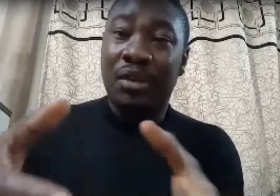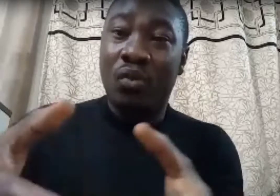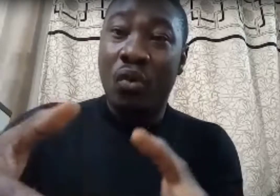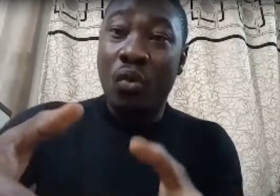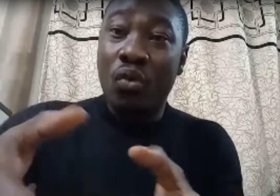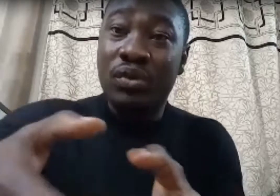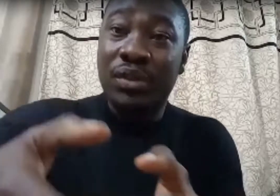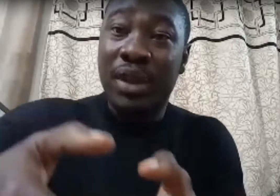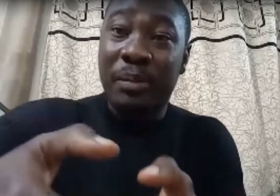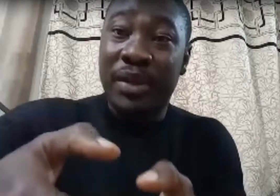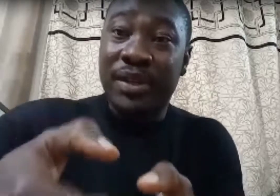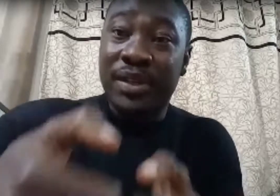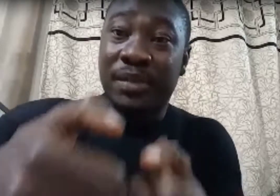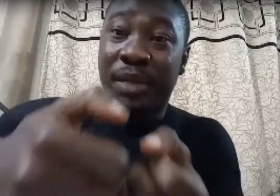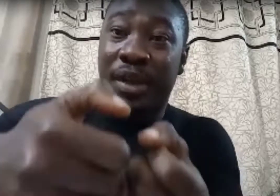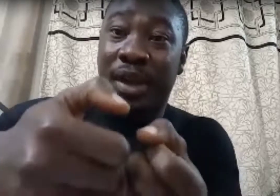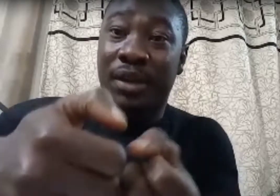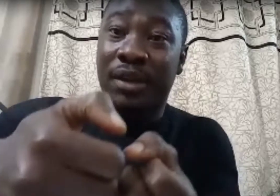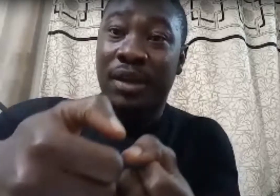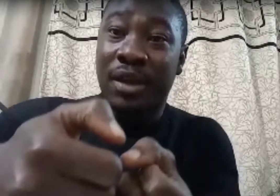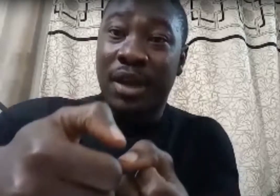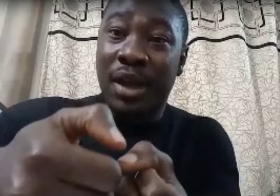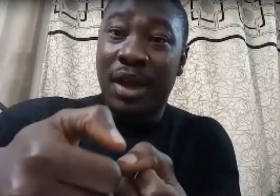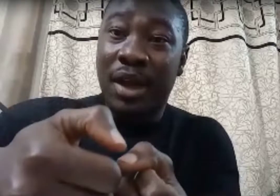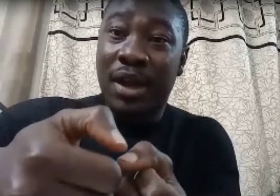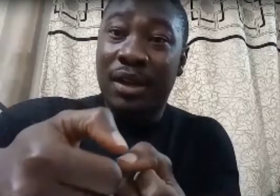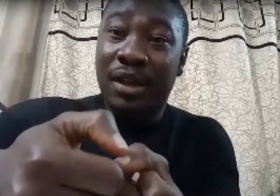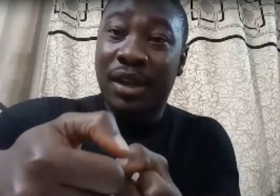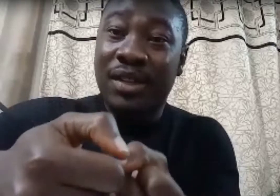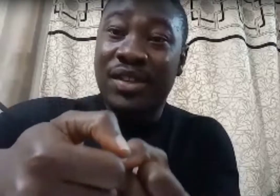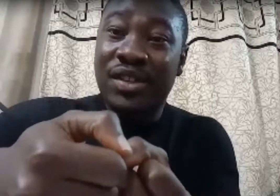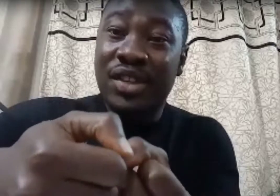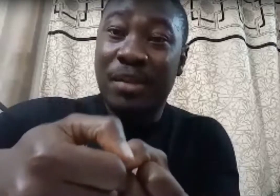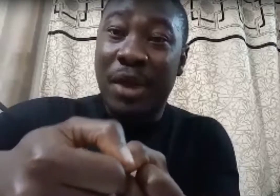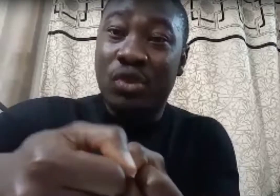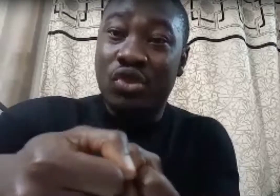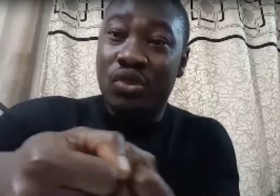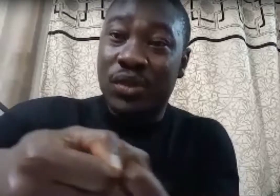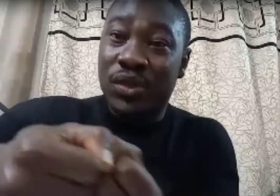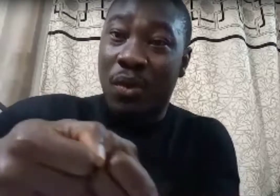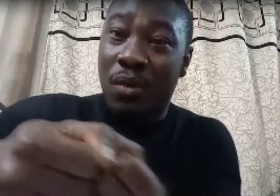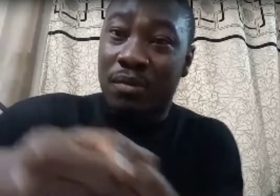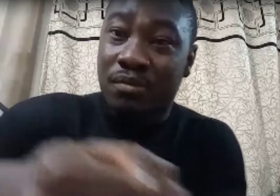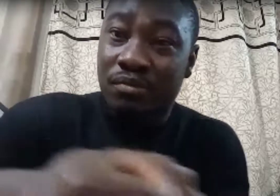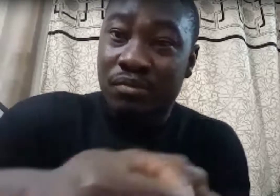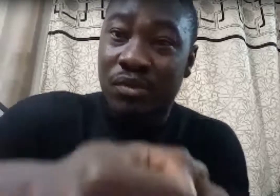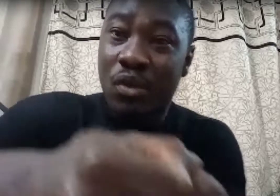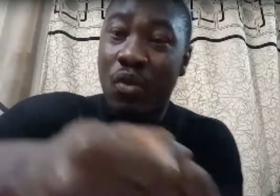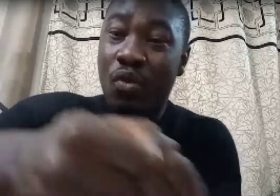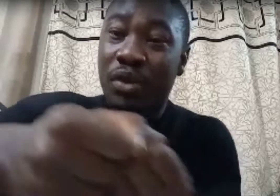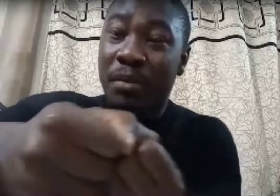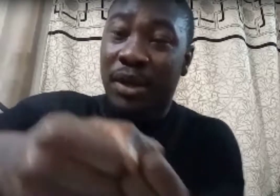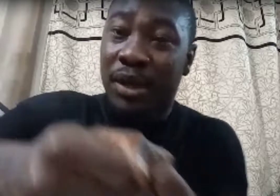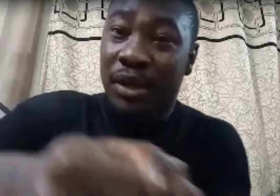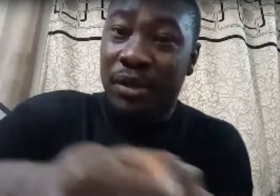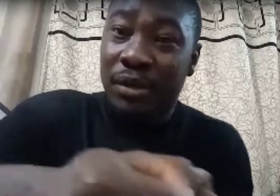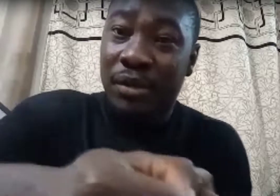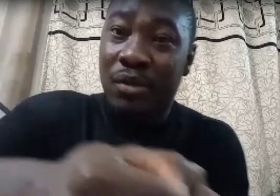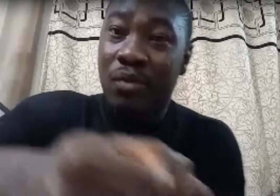saw. Hold him by the hand while he saws the wood. That's how he learns. Gradually, he begins to